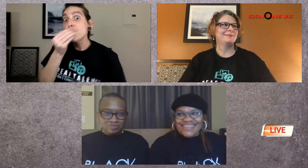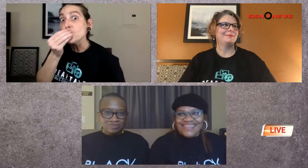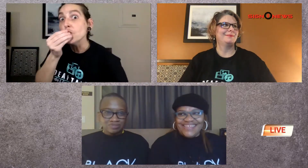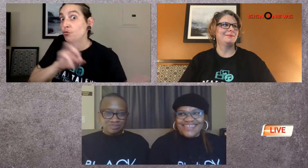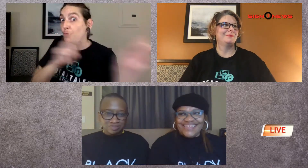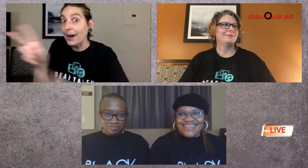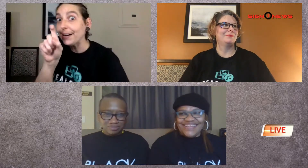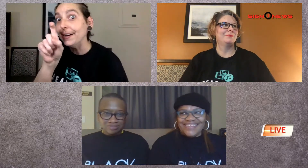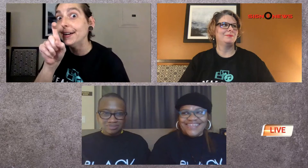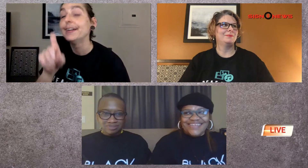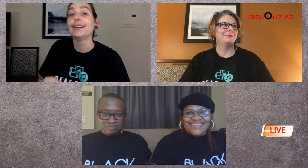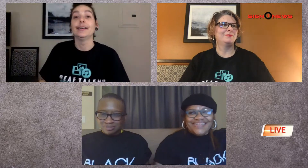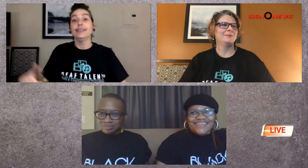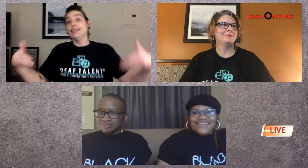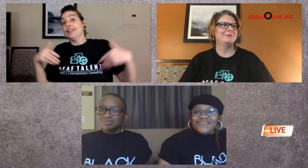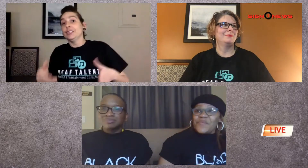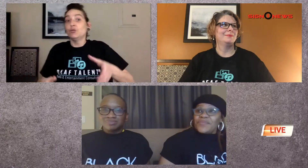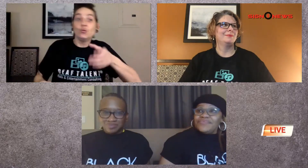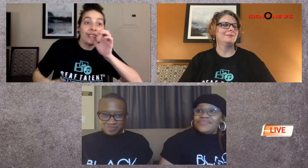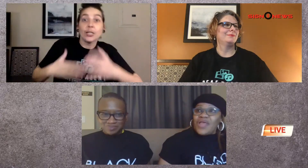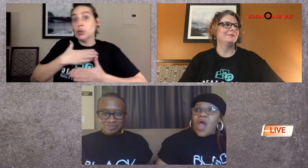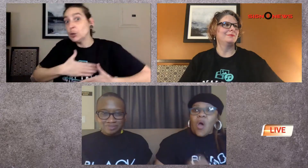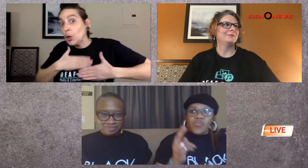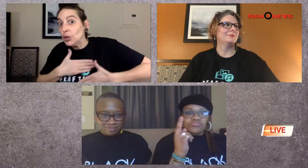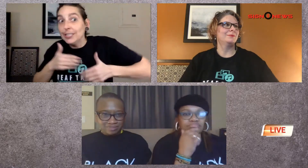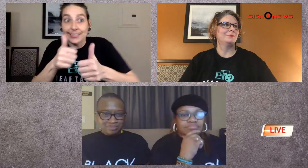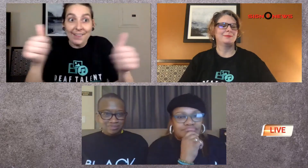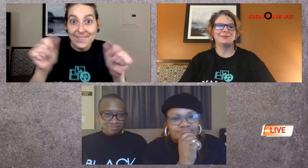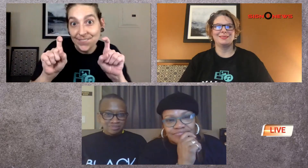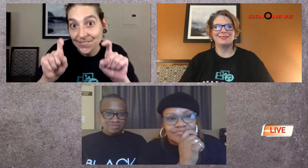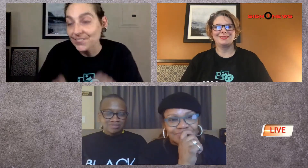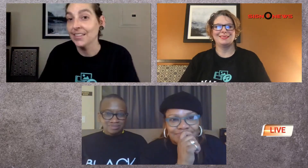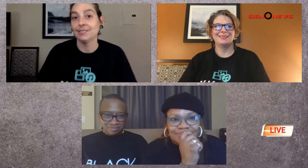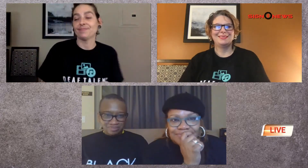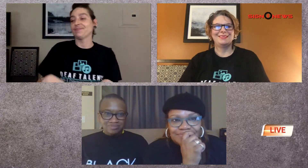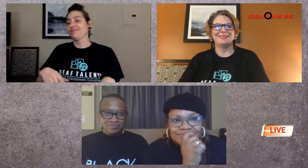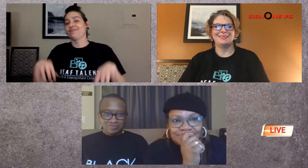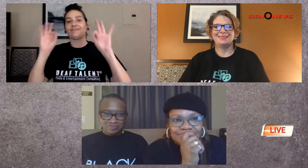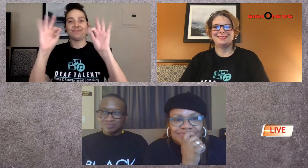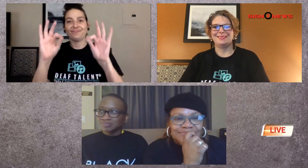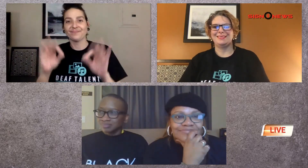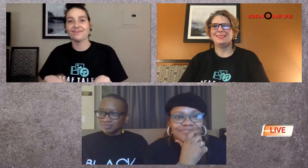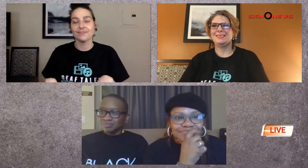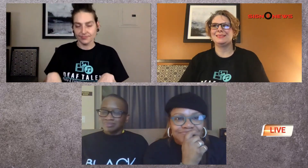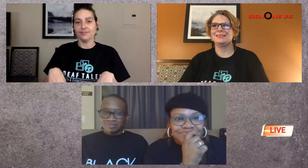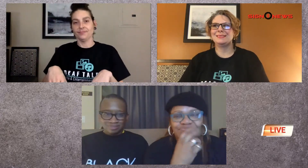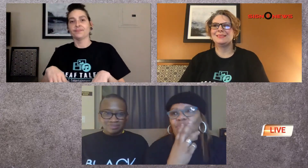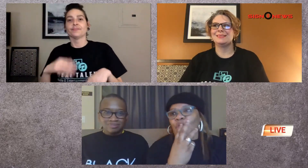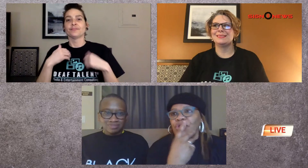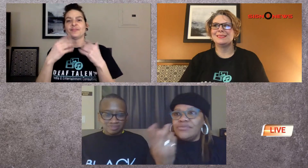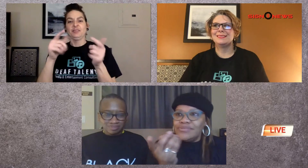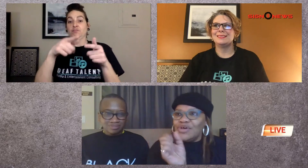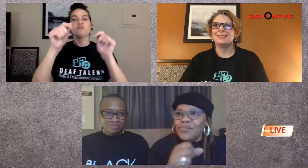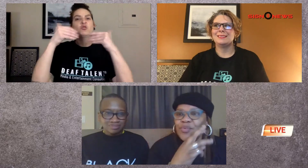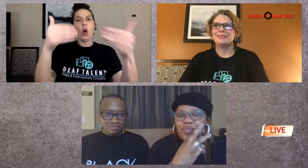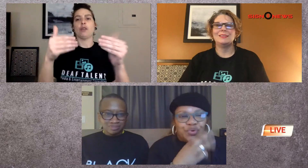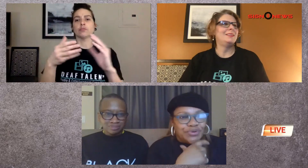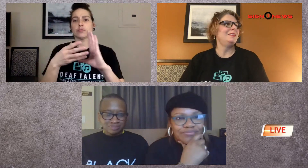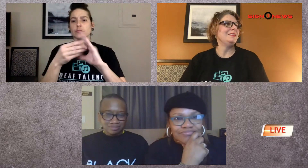from? Let us know. You got your food ready? Your drinks? Are you enjoying everybody? Okay.